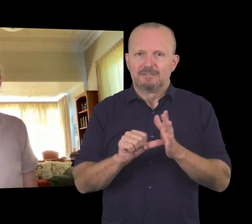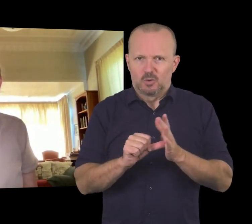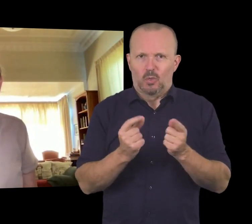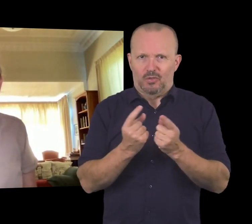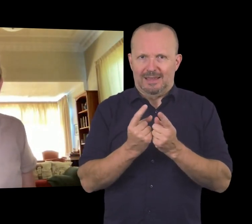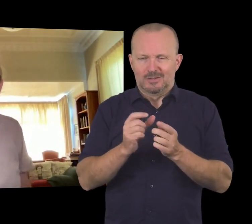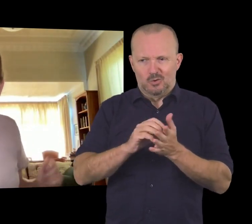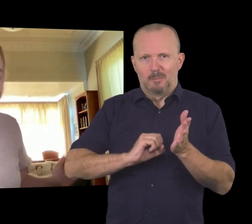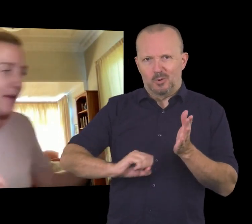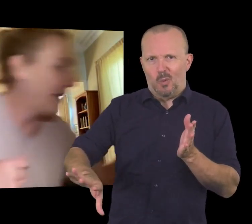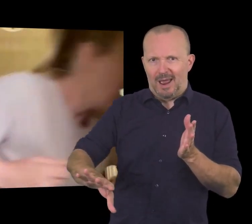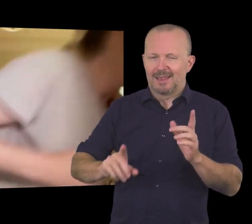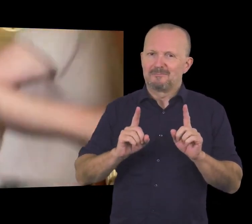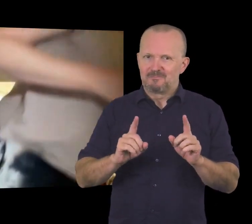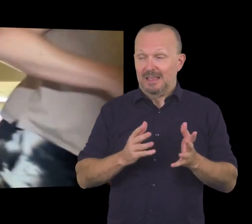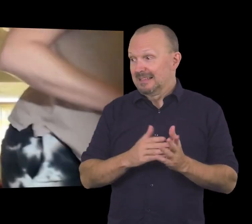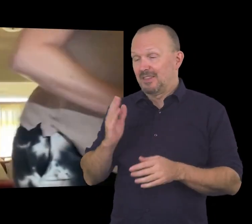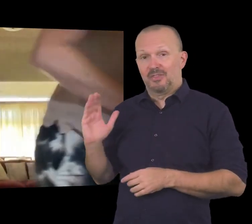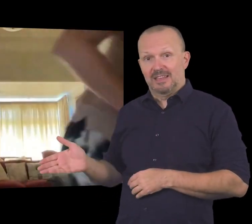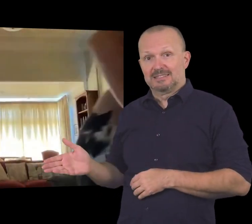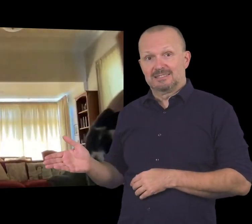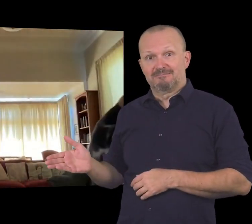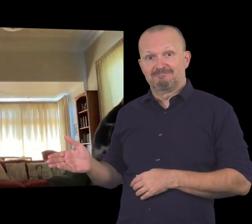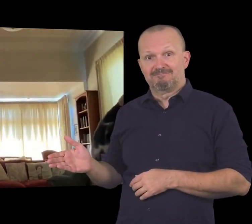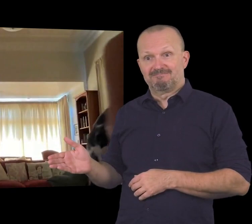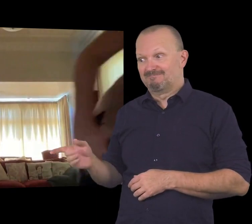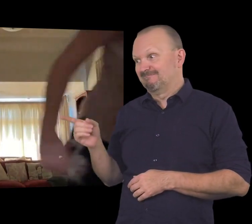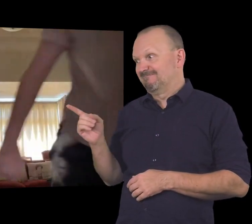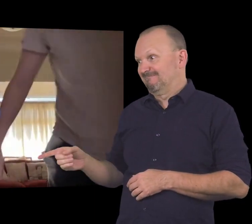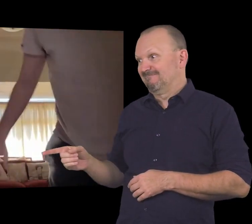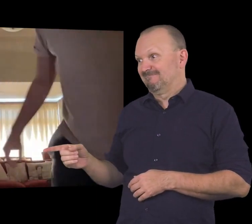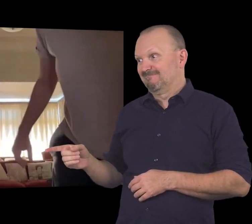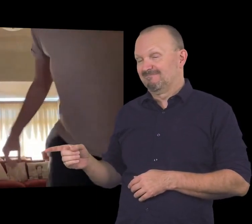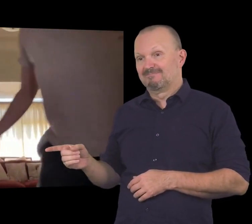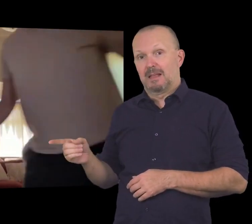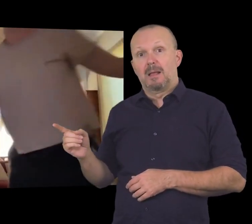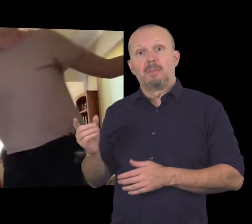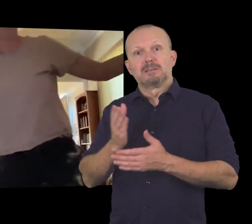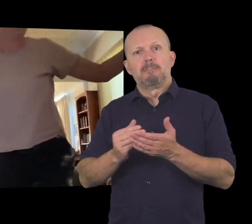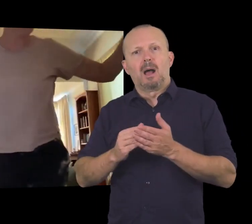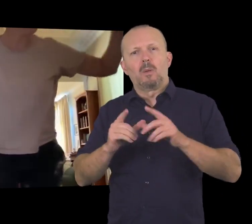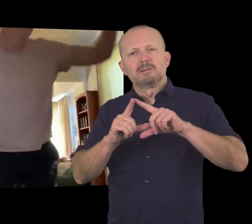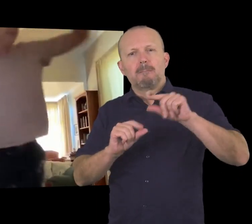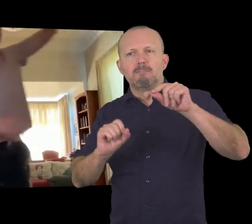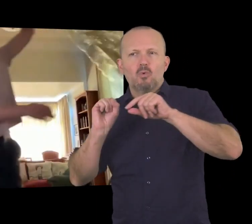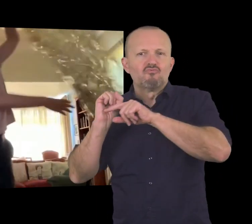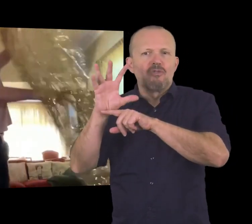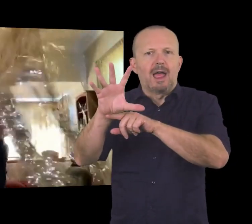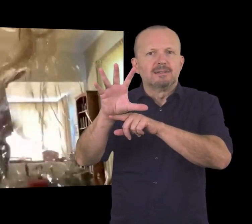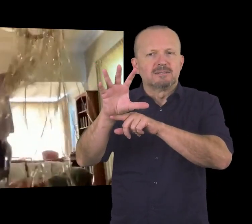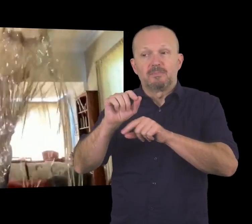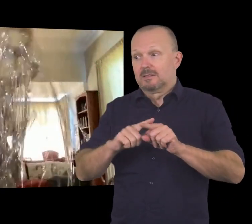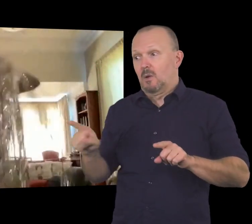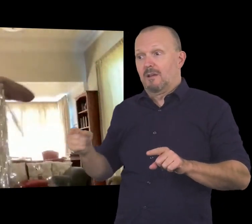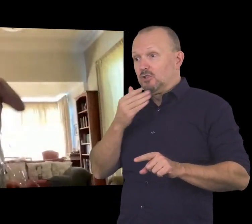difficult thing to put away. But it is this. And this is, there's a part where there are moon rays.